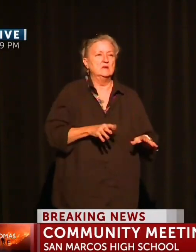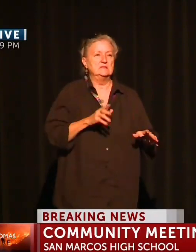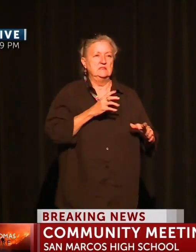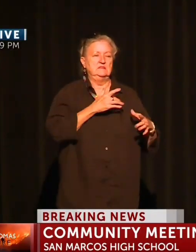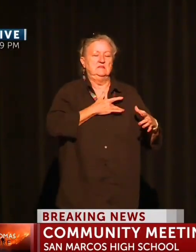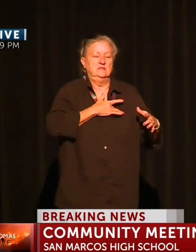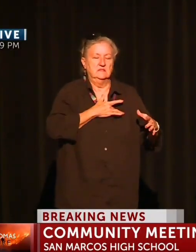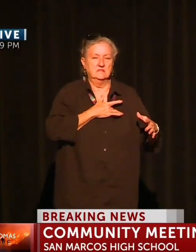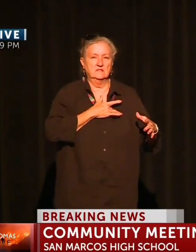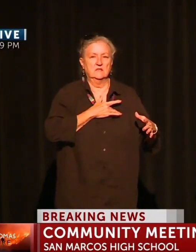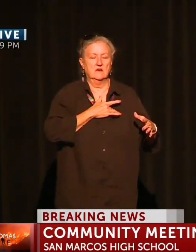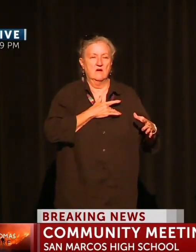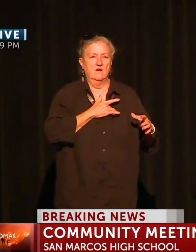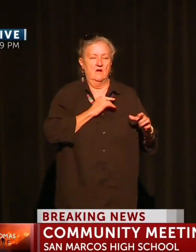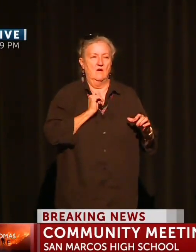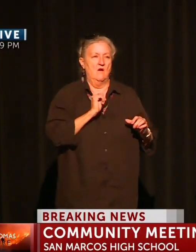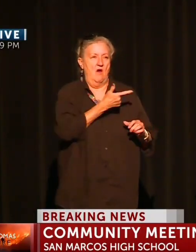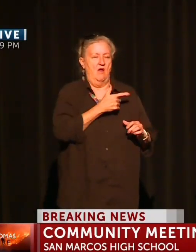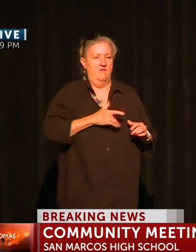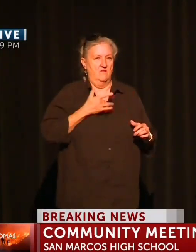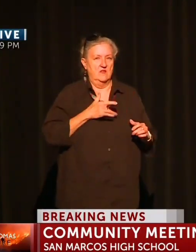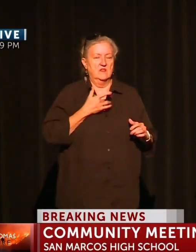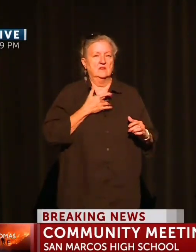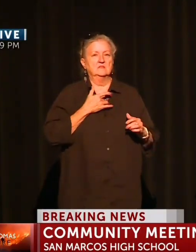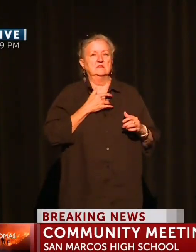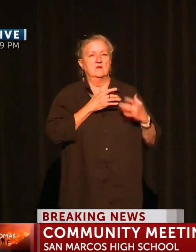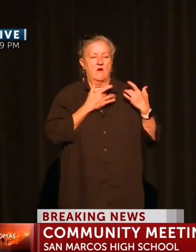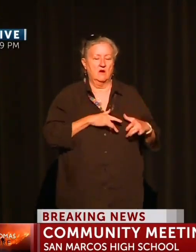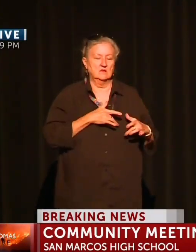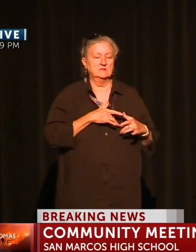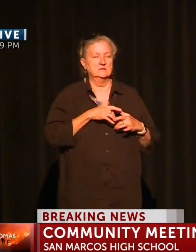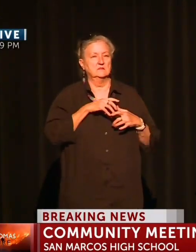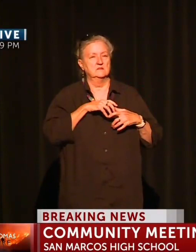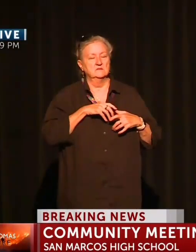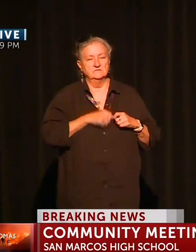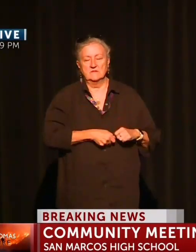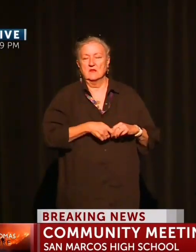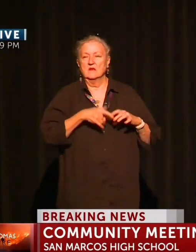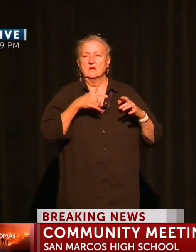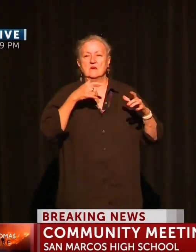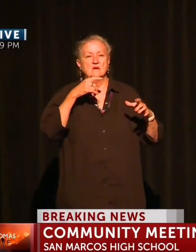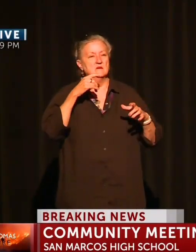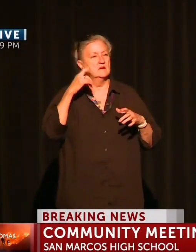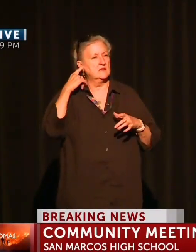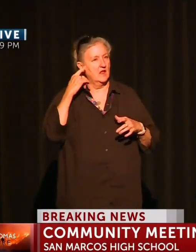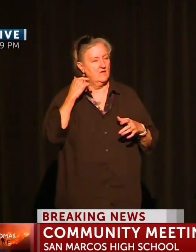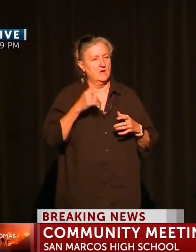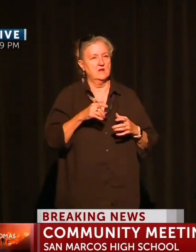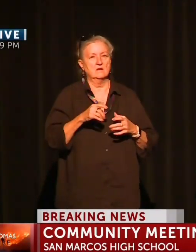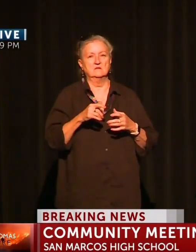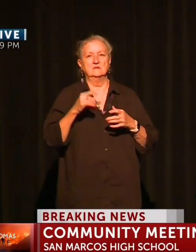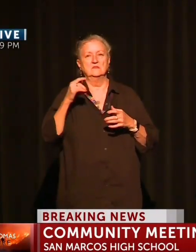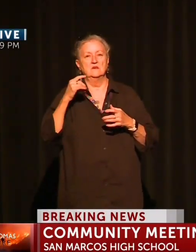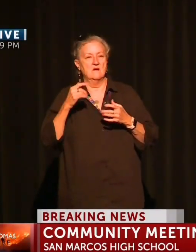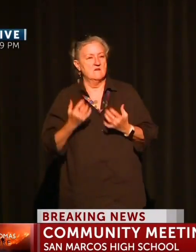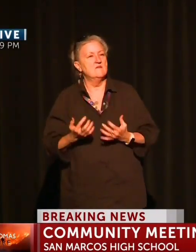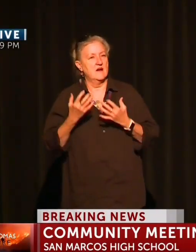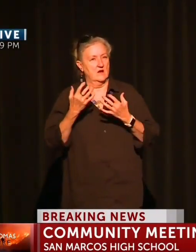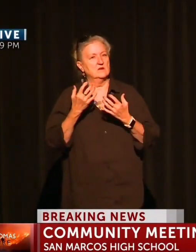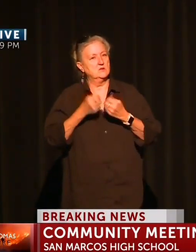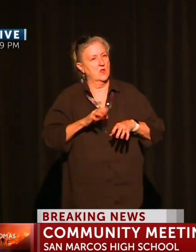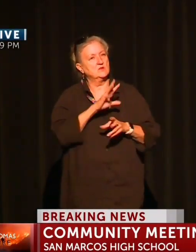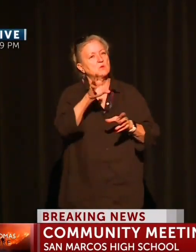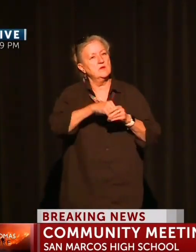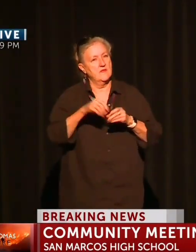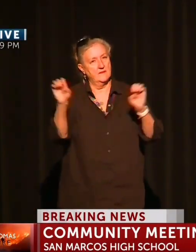that, the hearts and feelings towards the family and Corey's family and CAL FIRE, you know, losing one of theirs, but it is a loss within the